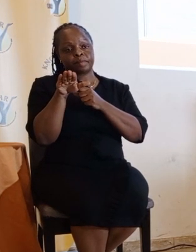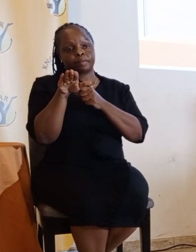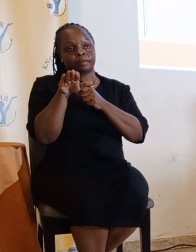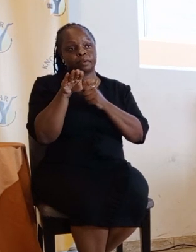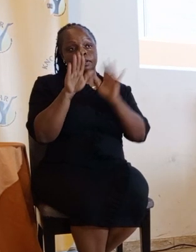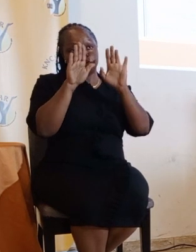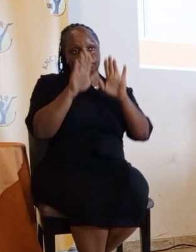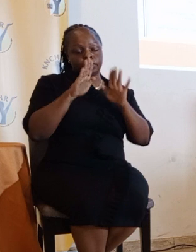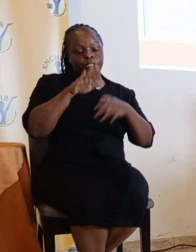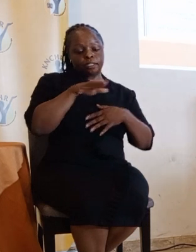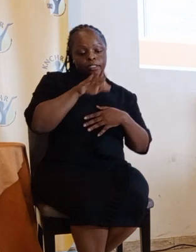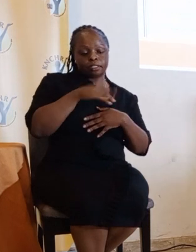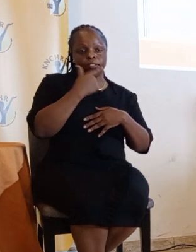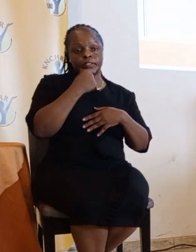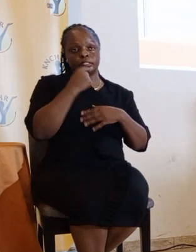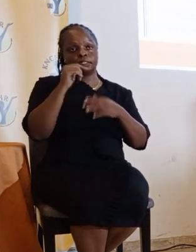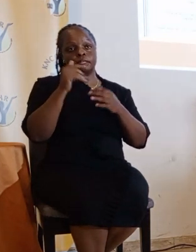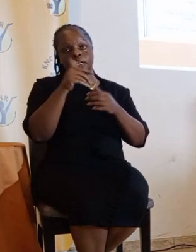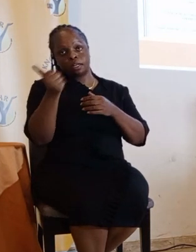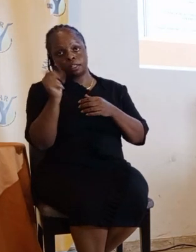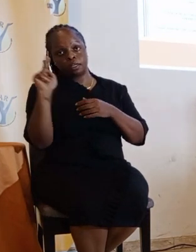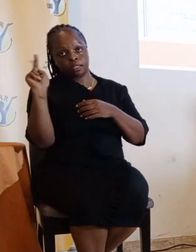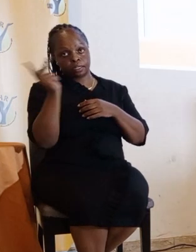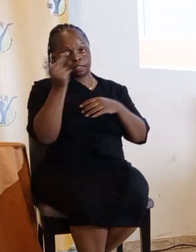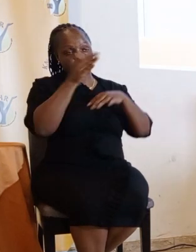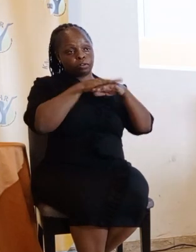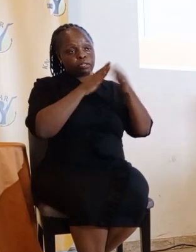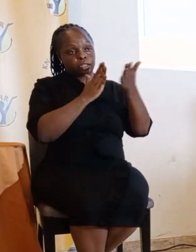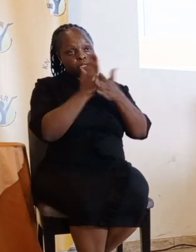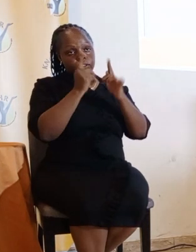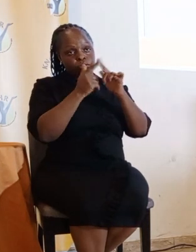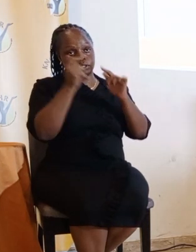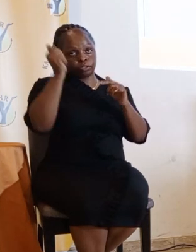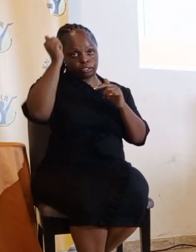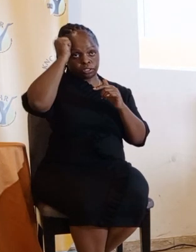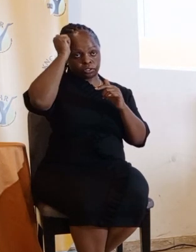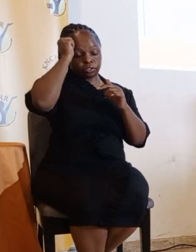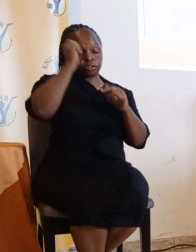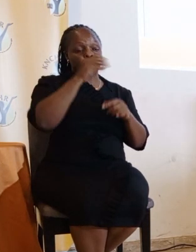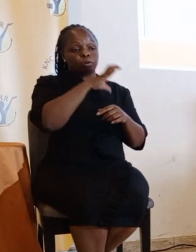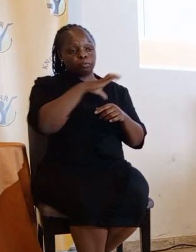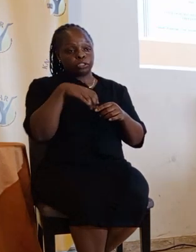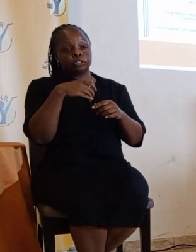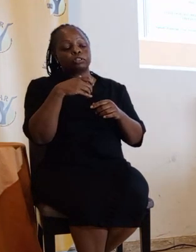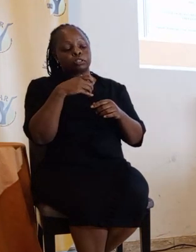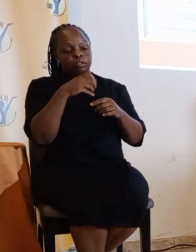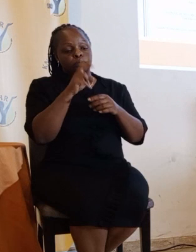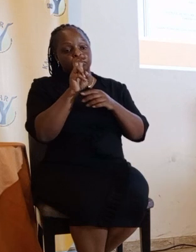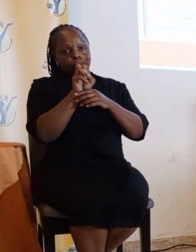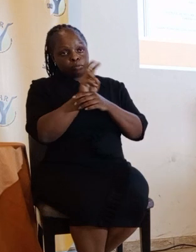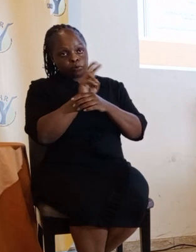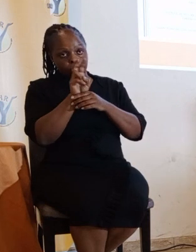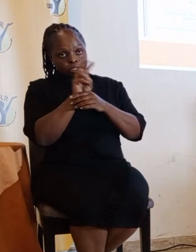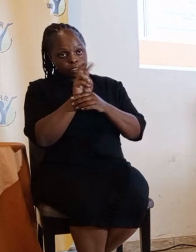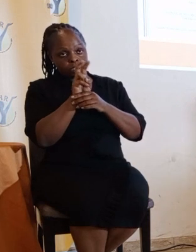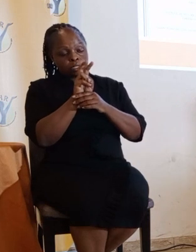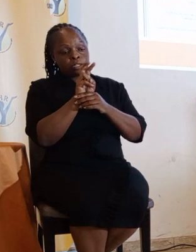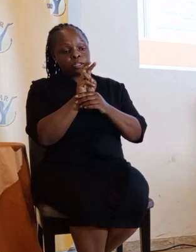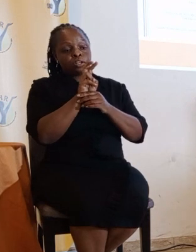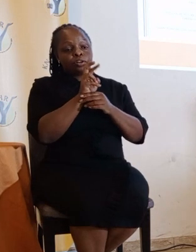Distinguished ladies and gentlemen, fellow Kenyans, on the right to education, the Commission has been monitoring the